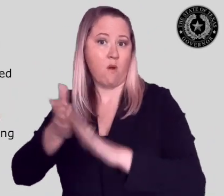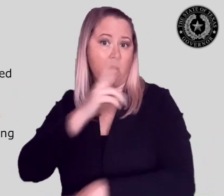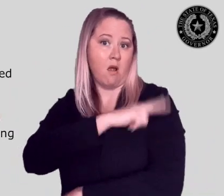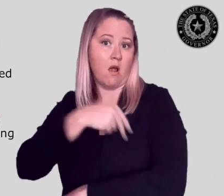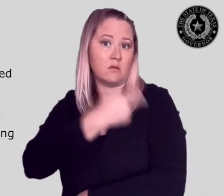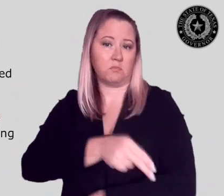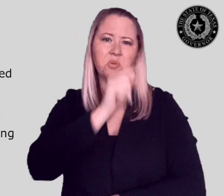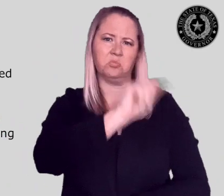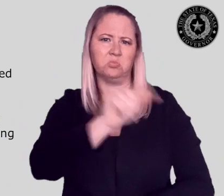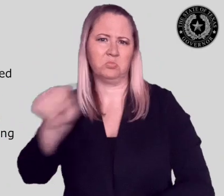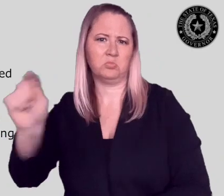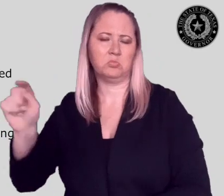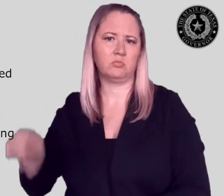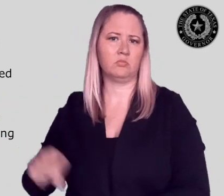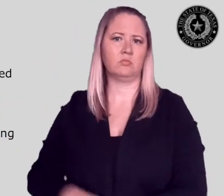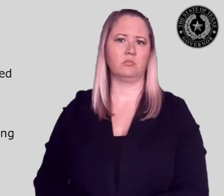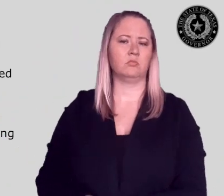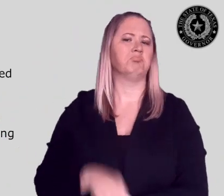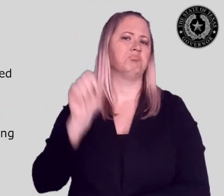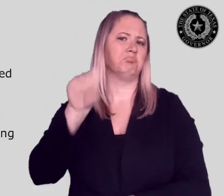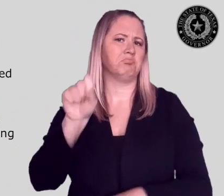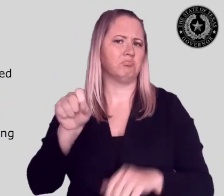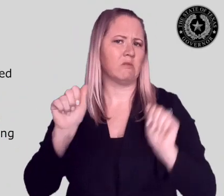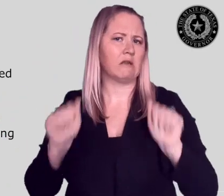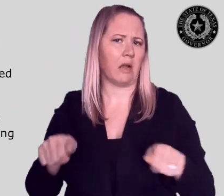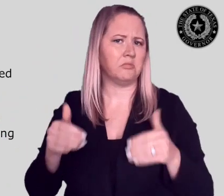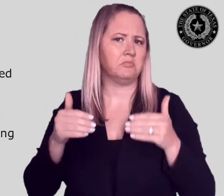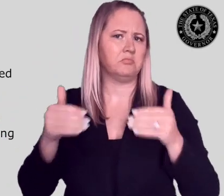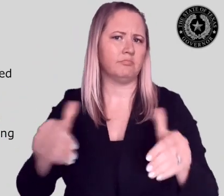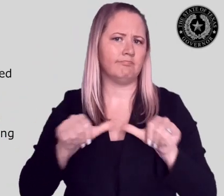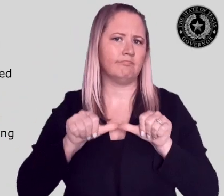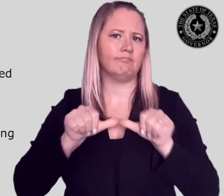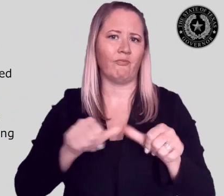policies regarding the wearing of face coverings, and